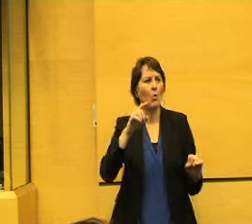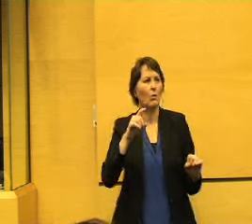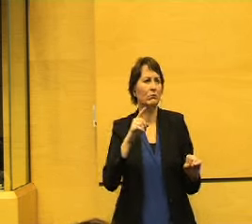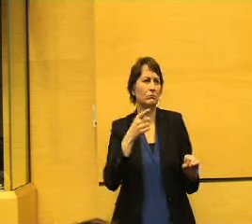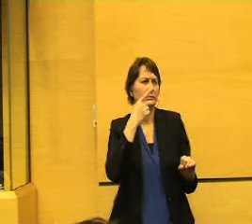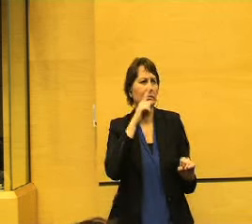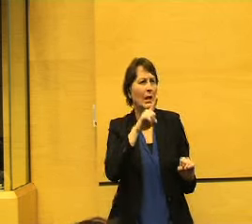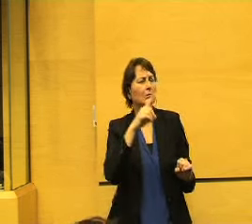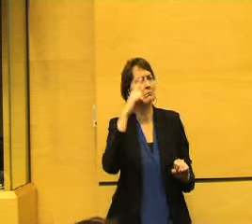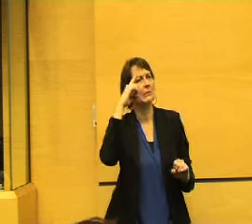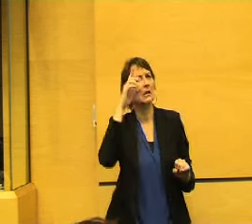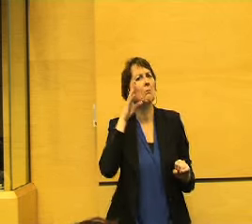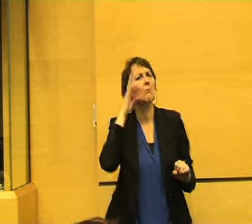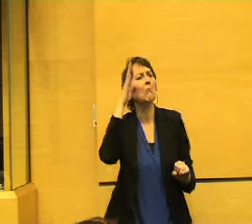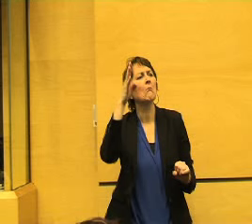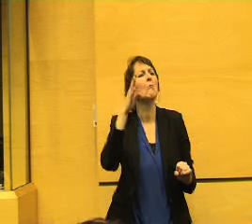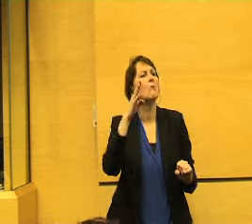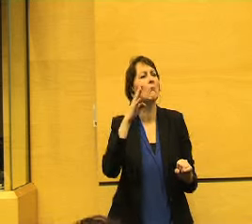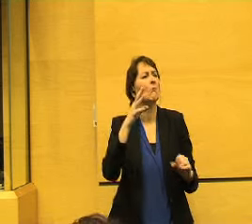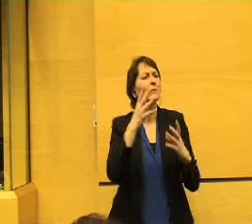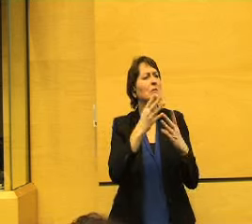planning to do about this?